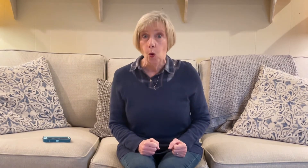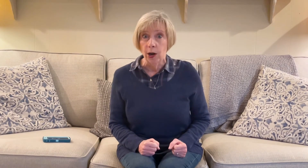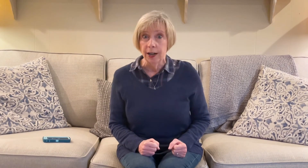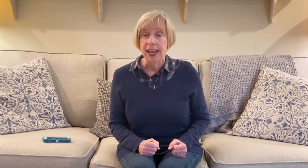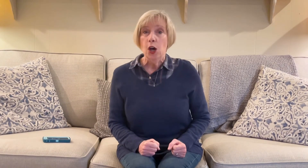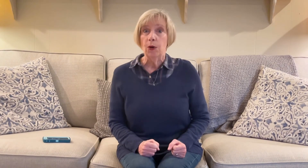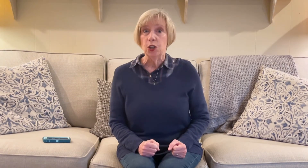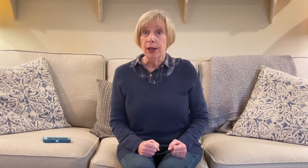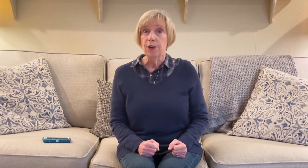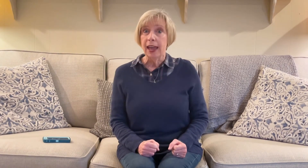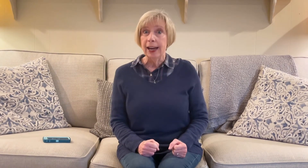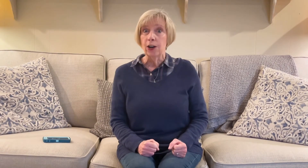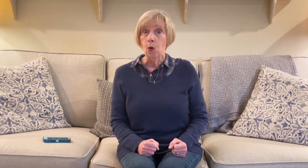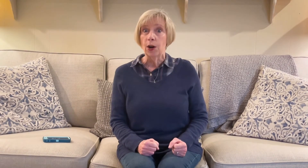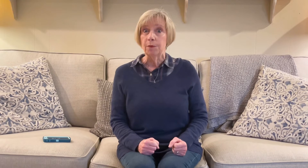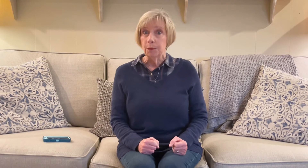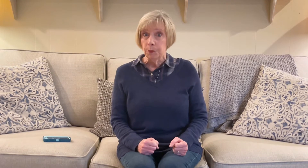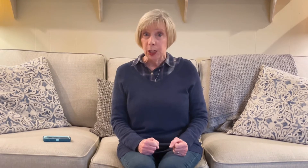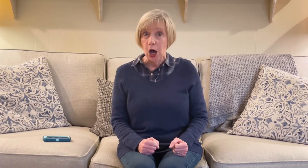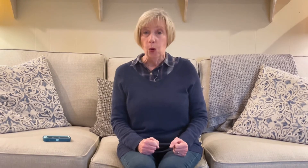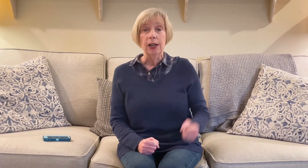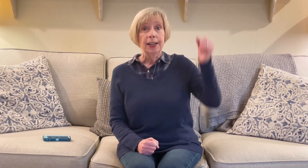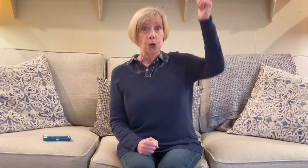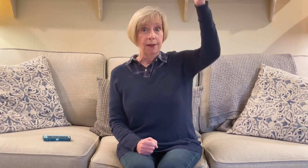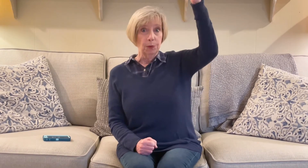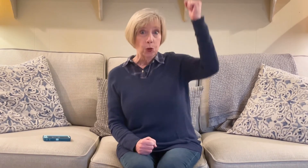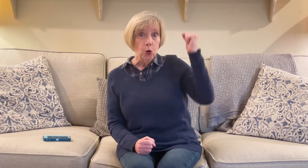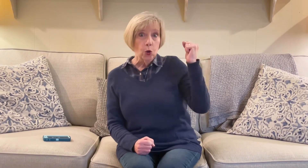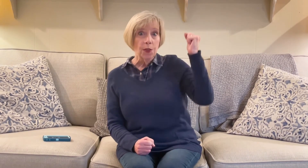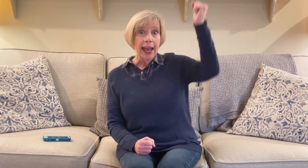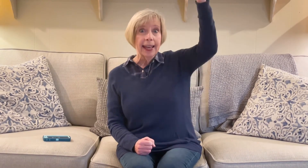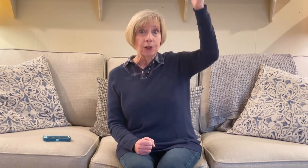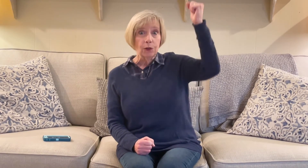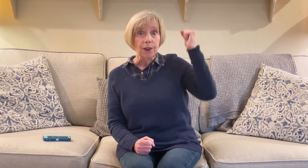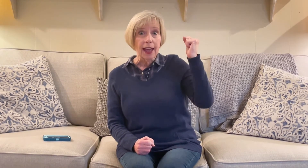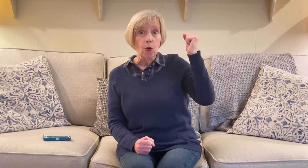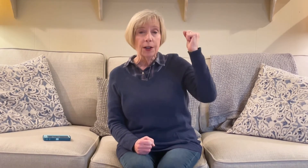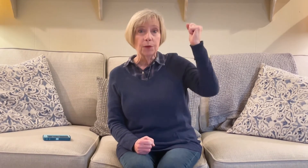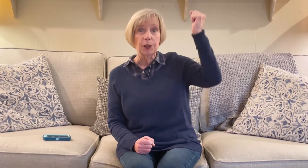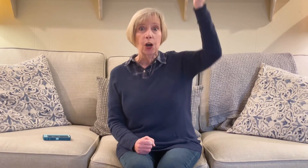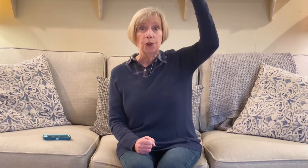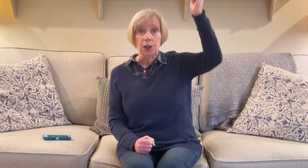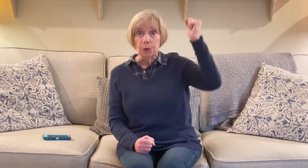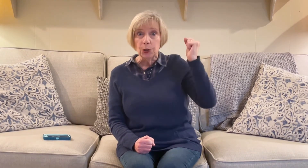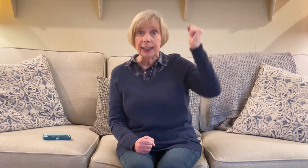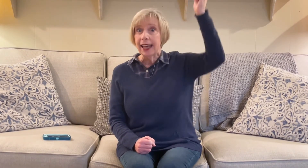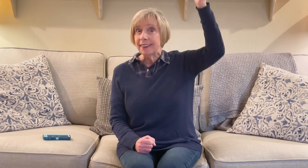horn. When you hear the air horn blow, you have to pull the handle for that horn to blow. You're going to pull it like